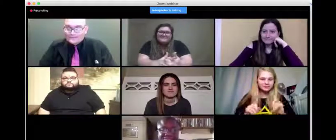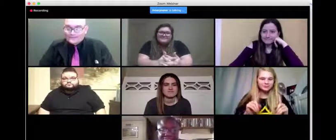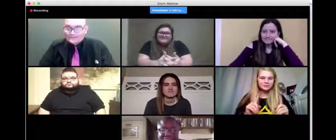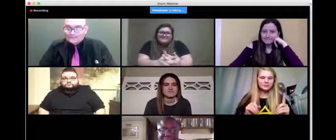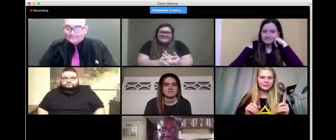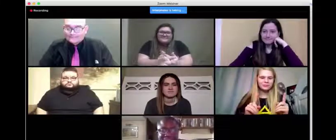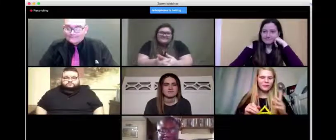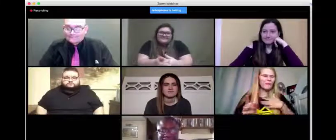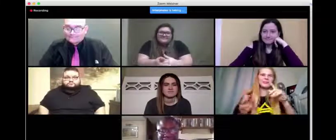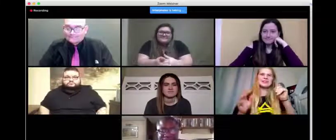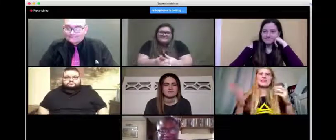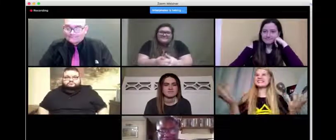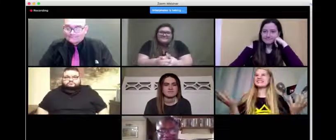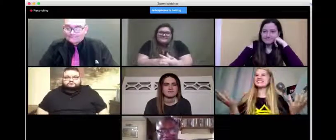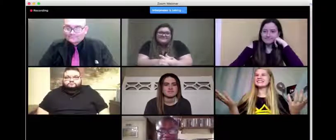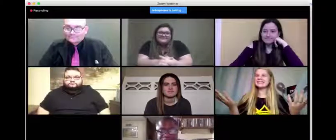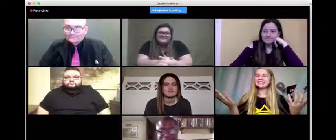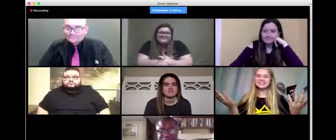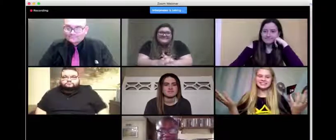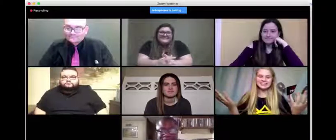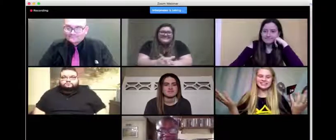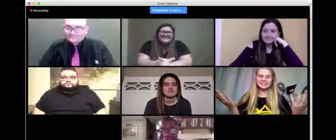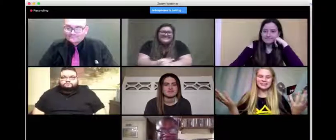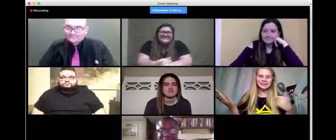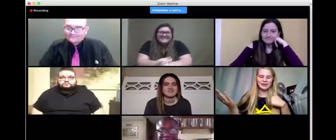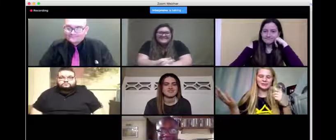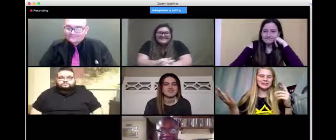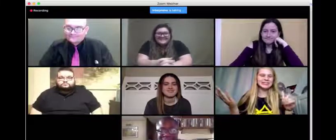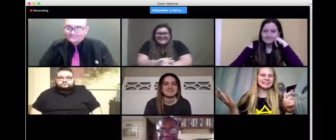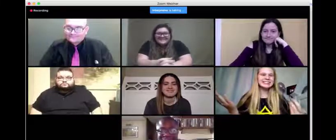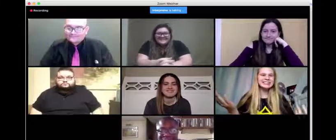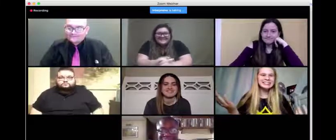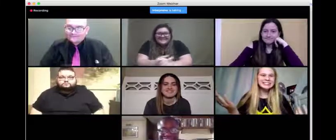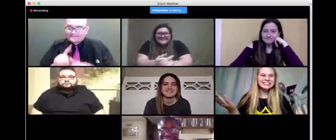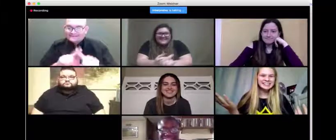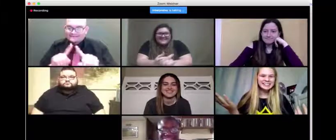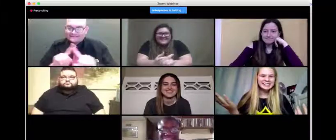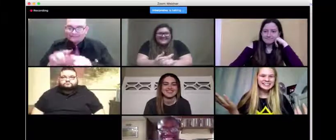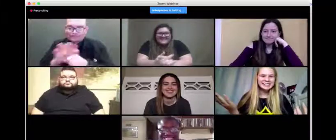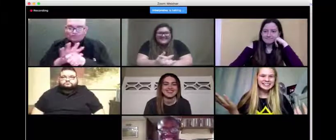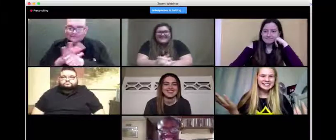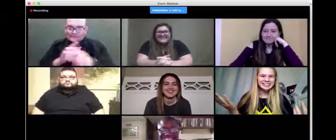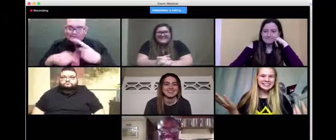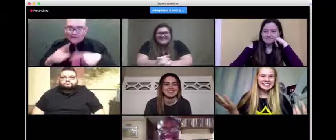what was the question again? Different. Different regional signs like strawberry and so forth you were talking about.